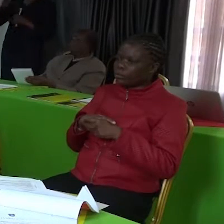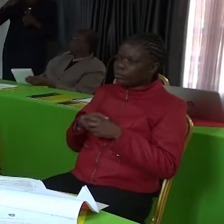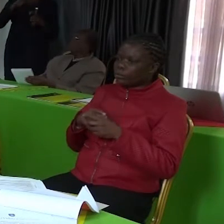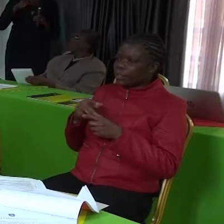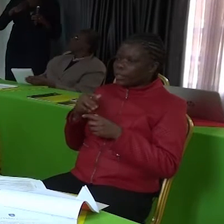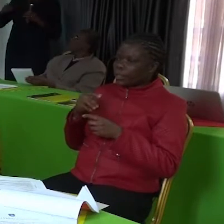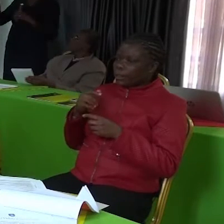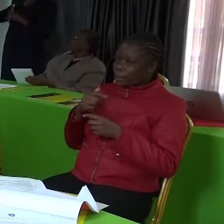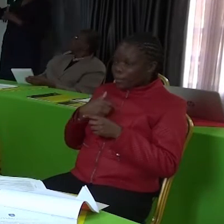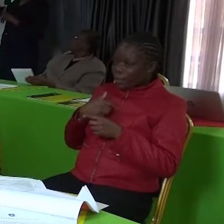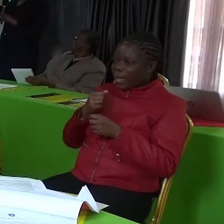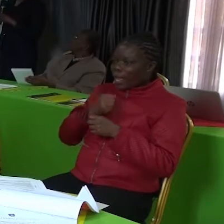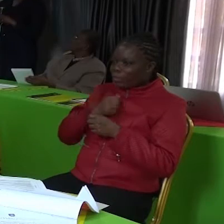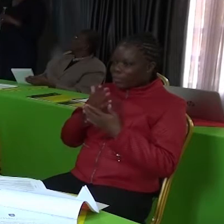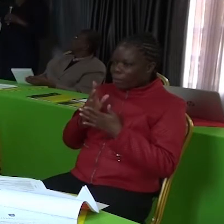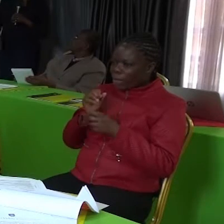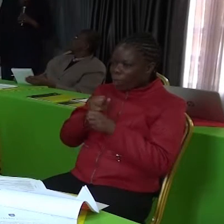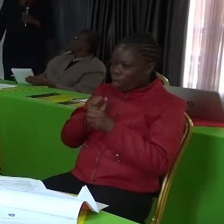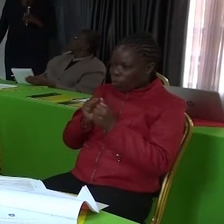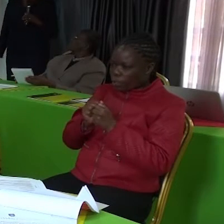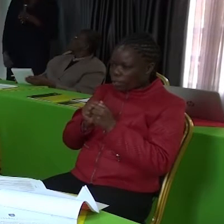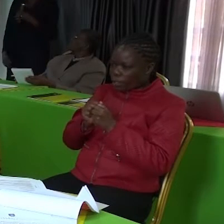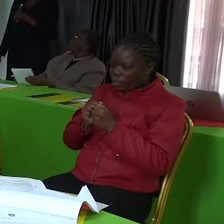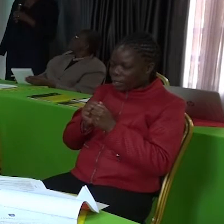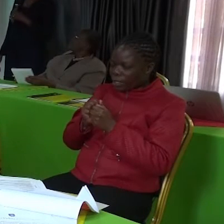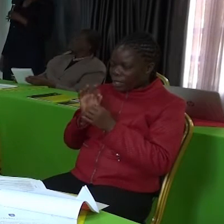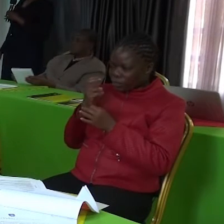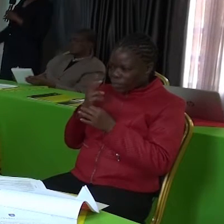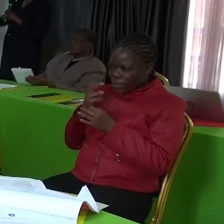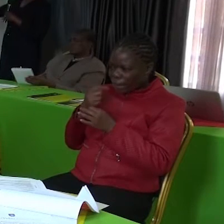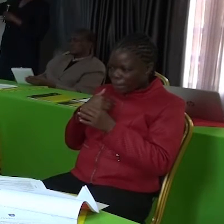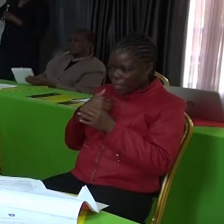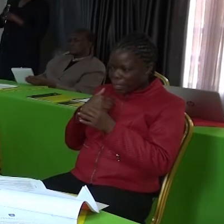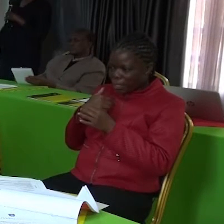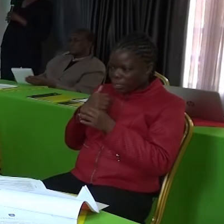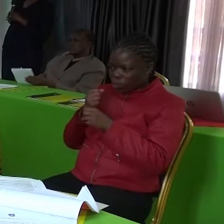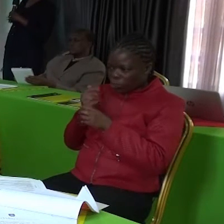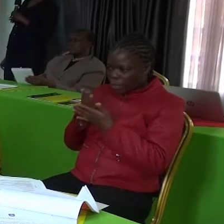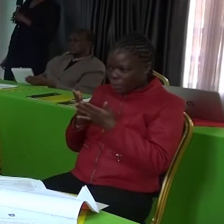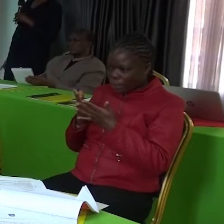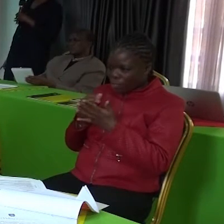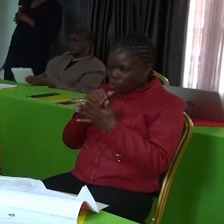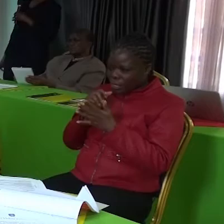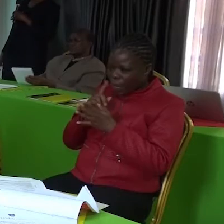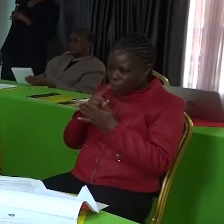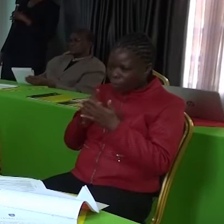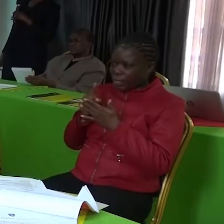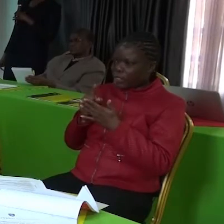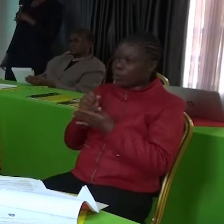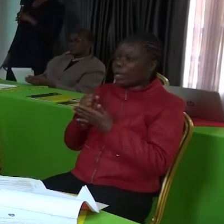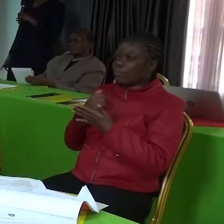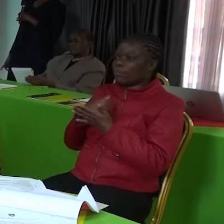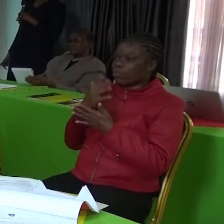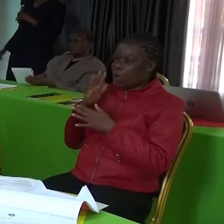If they don't change attitudes, they will not all participate. So I don't know what we shall do there. Think about it. And